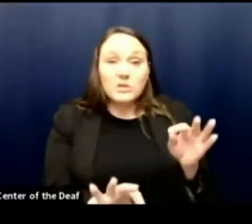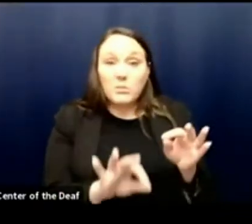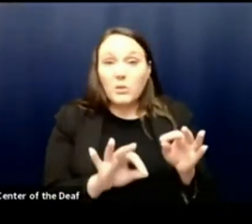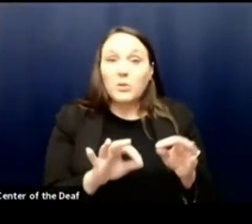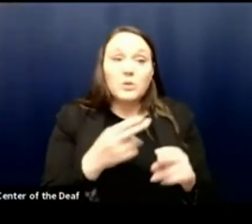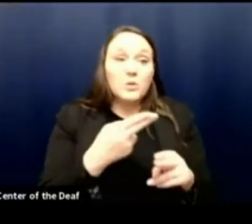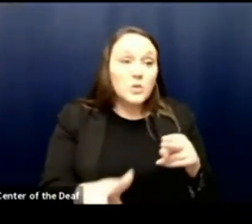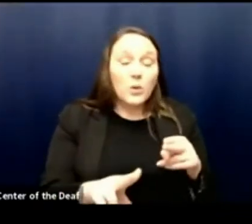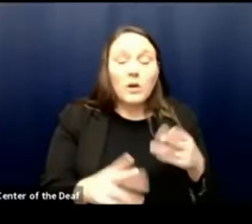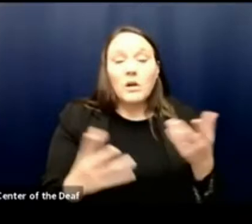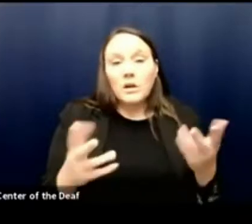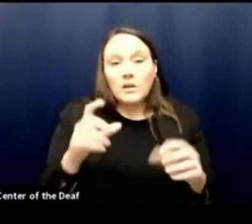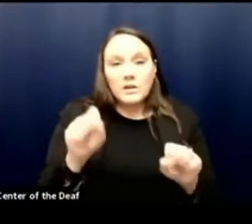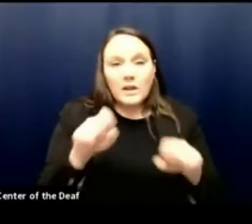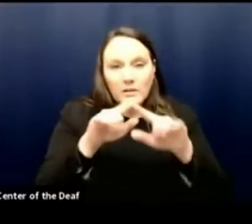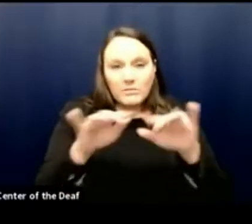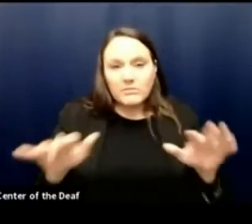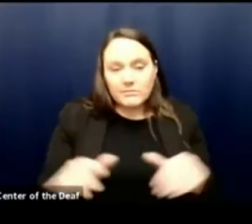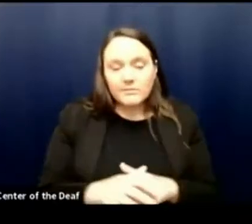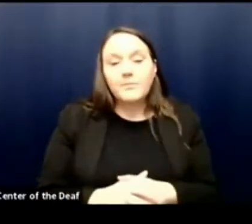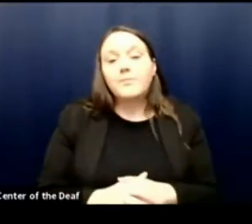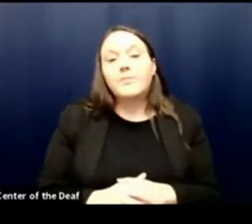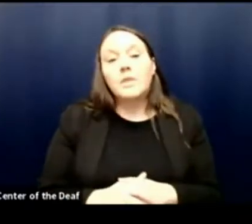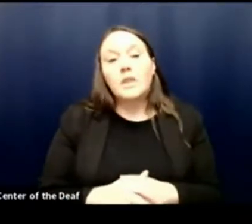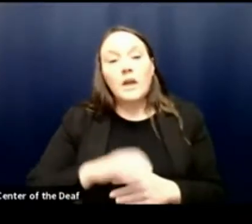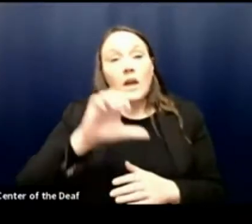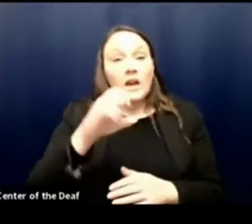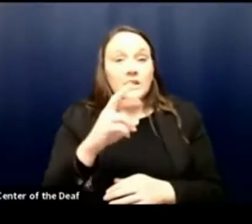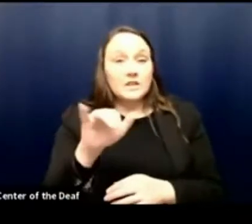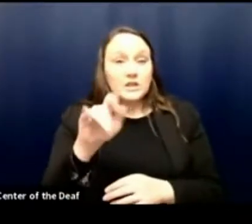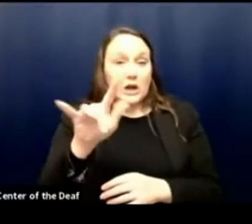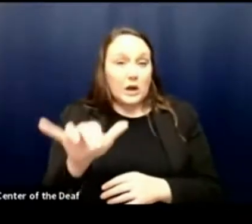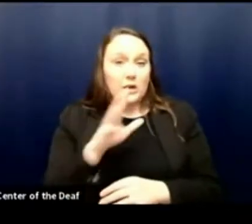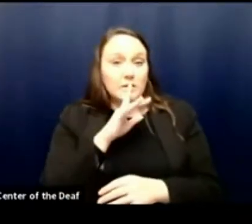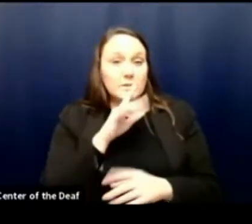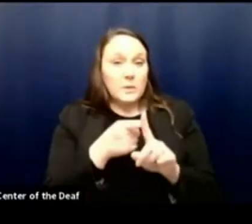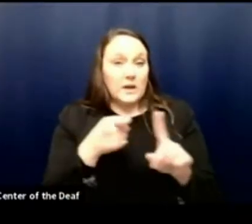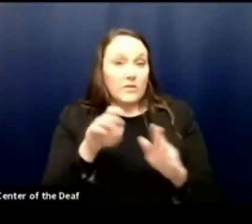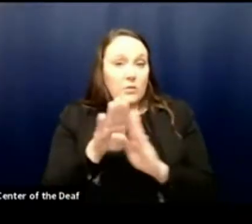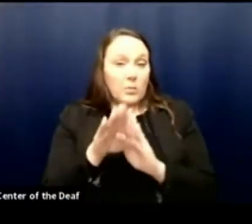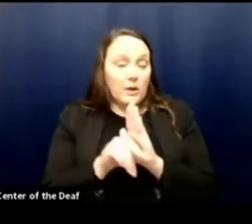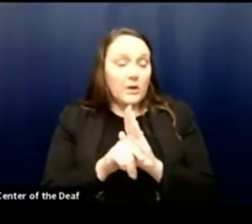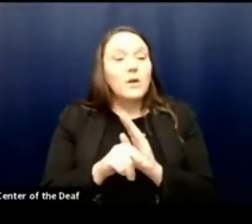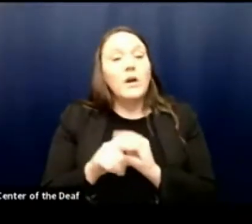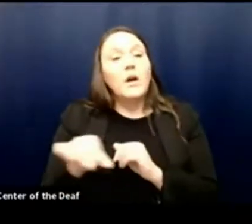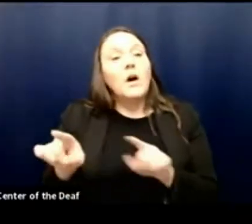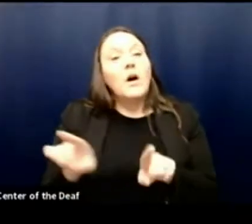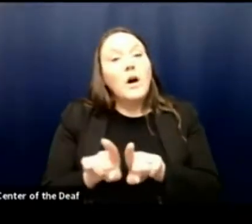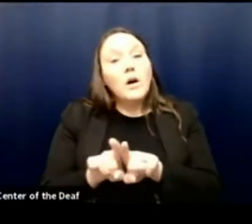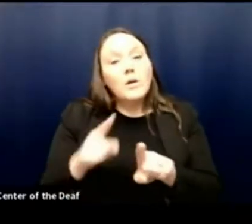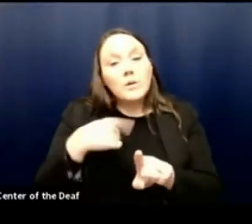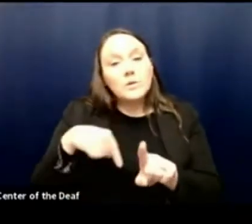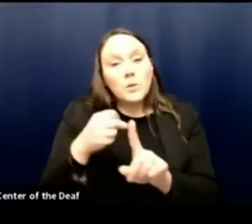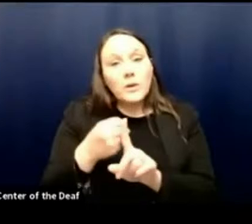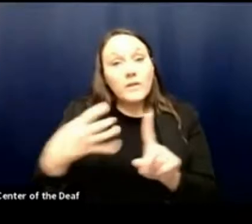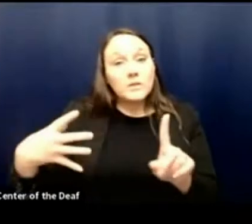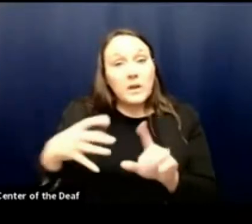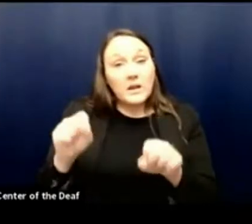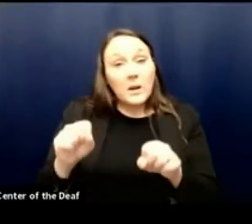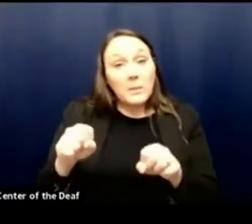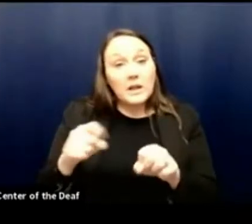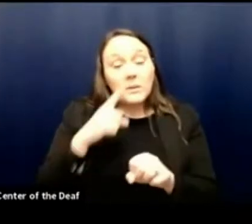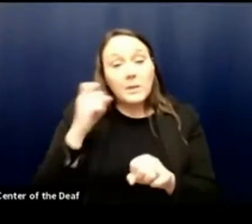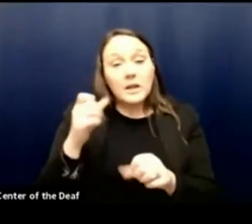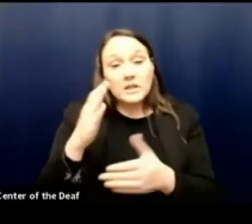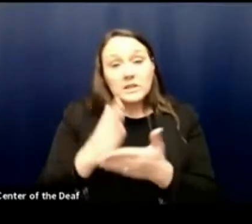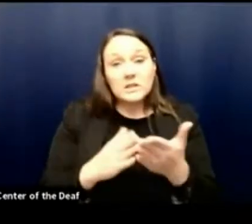vary. And this is Charity Vanepi jumping in from the background. I think the other piece on that is we've expanded capacity because we are routing some of